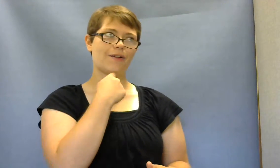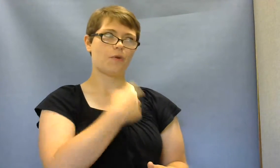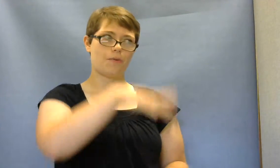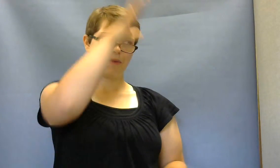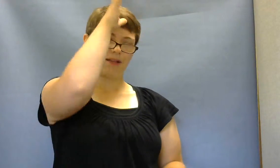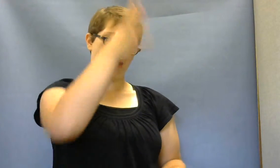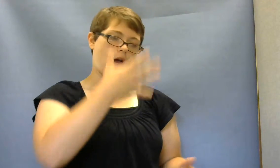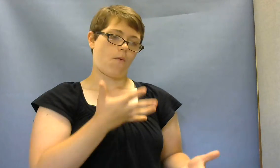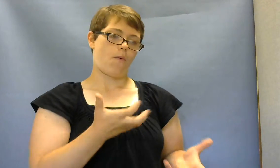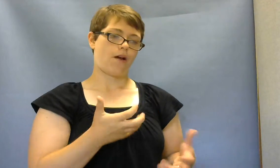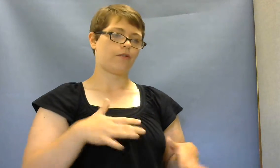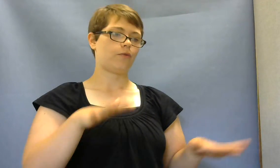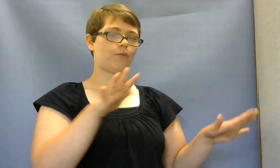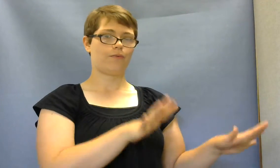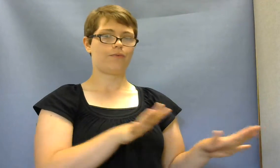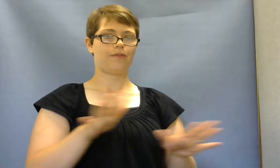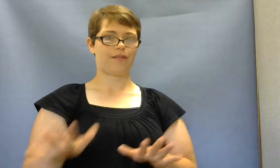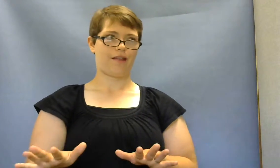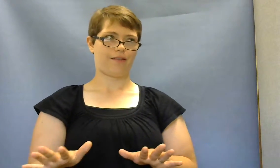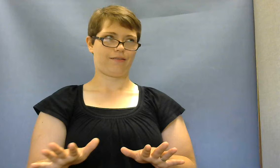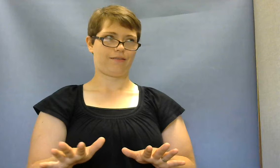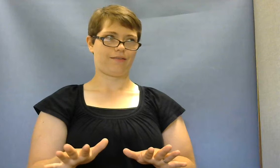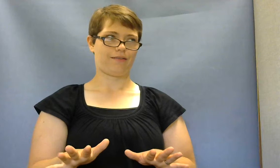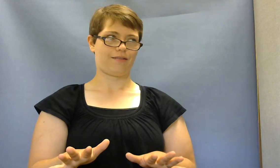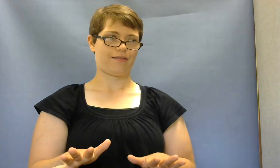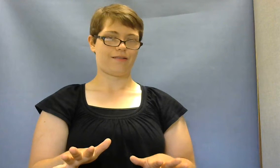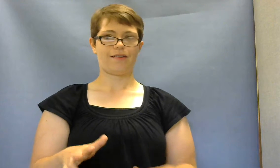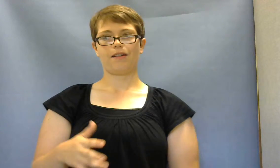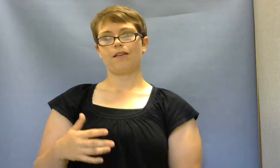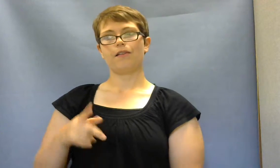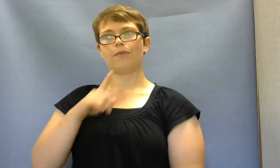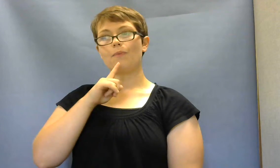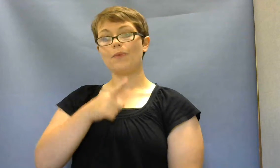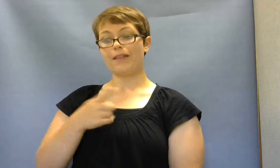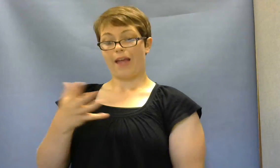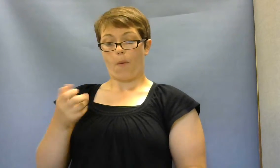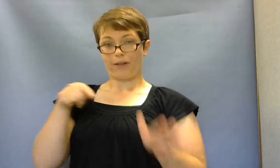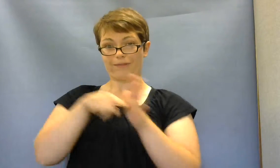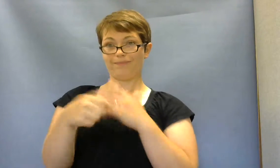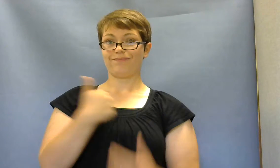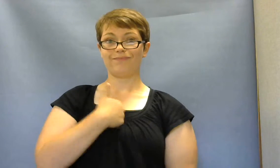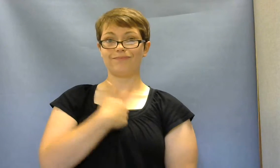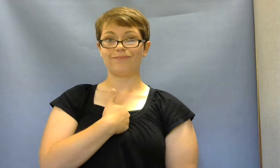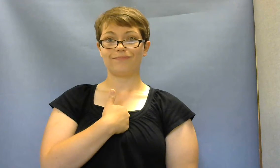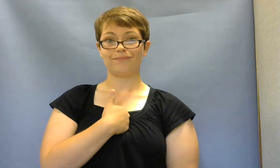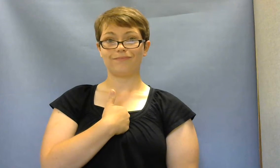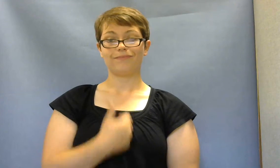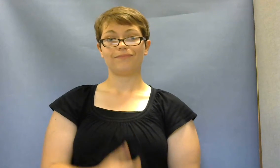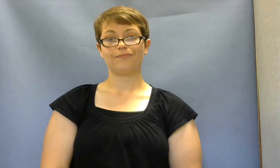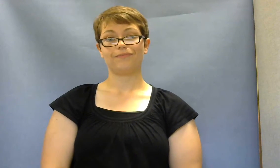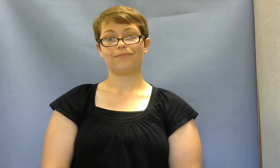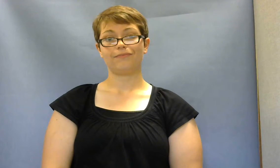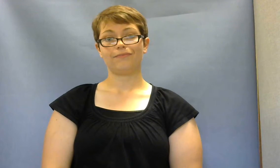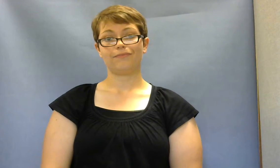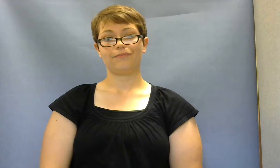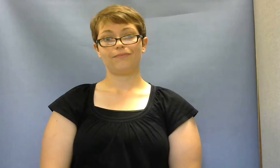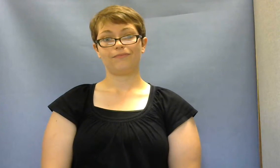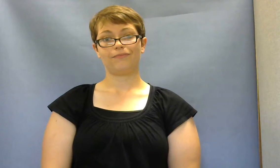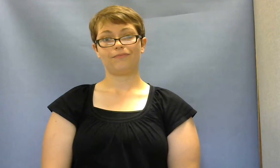life. I had enough. Lost to me and people. Okay. The first 2 times